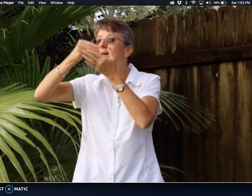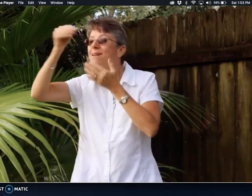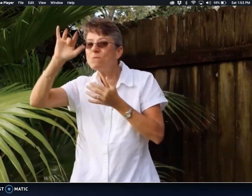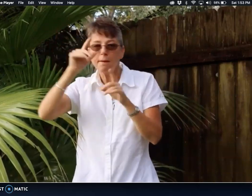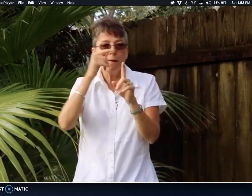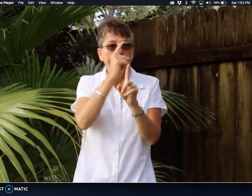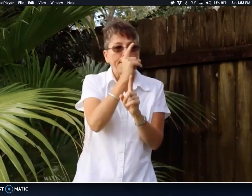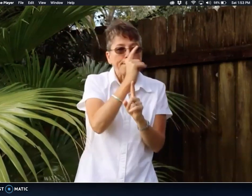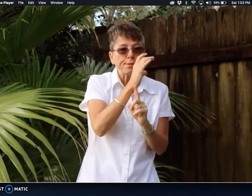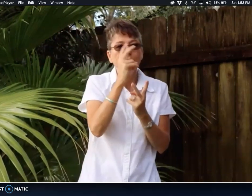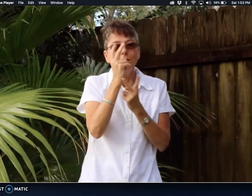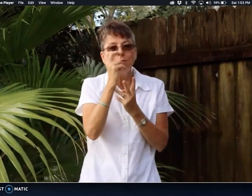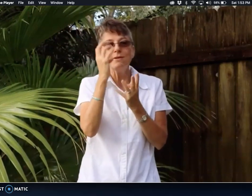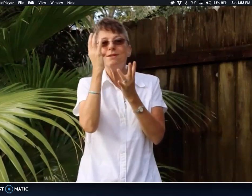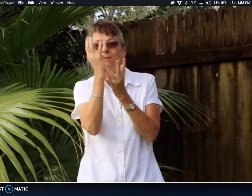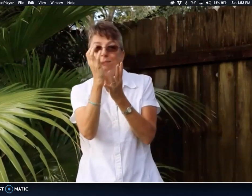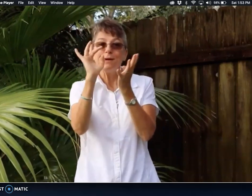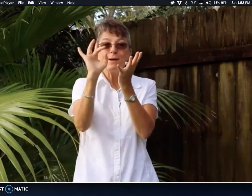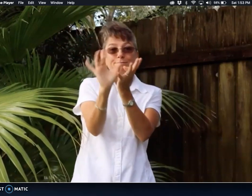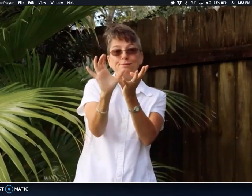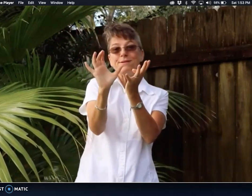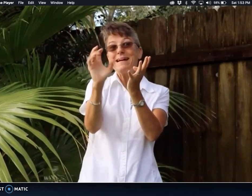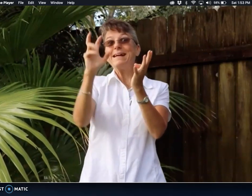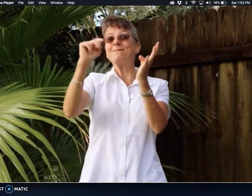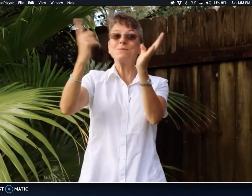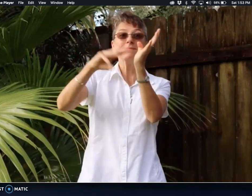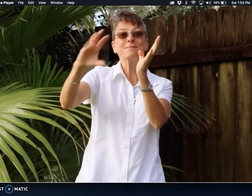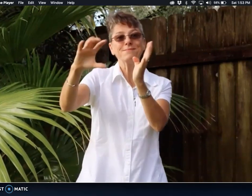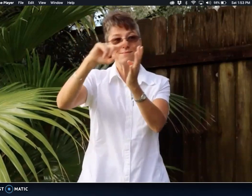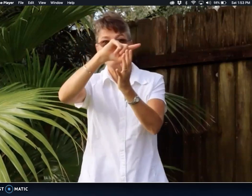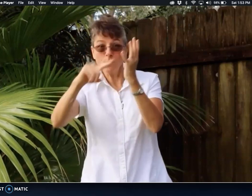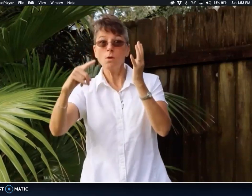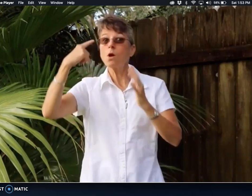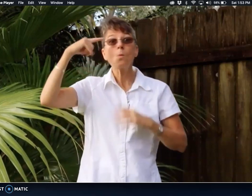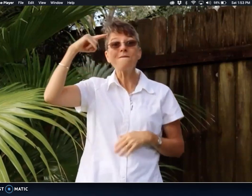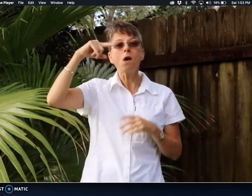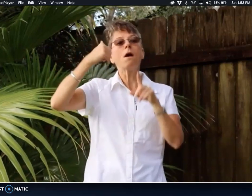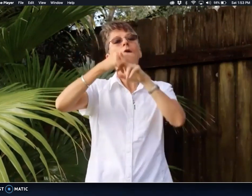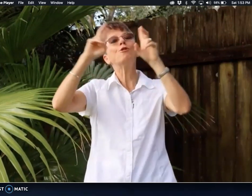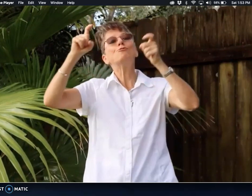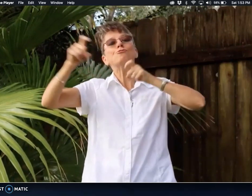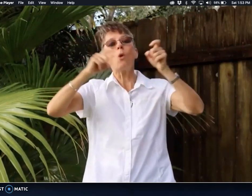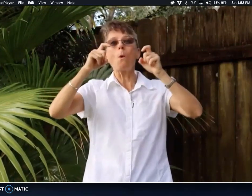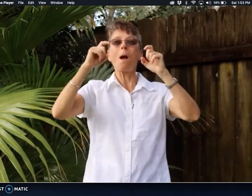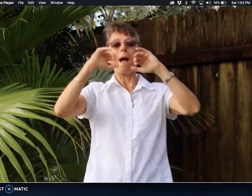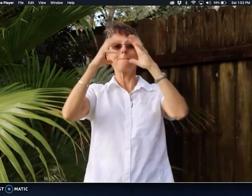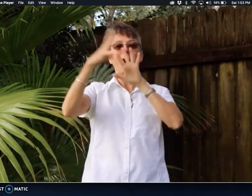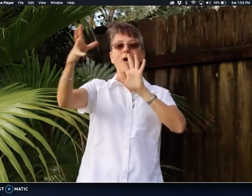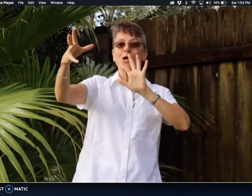using an older camera with film, and you had to do all this extra work in order to